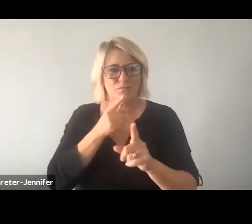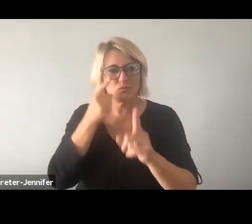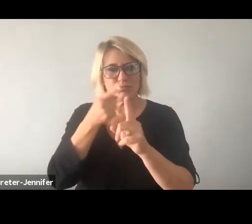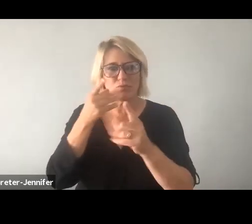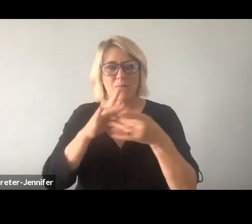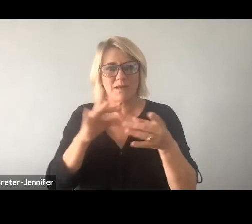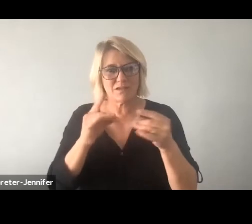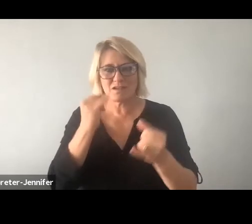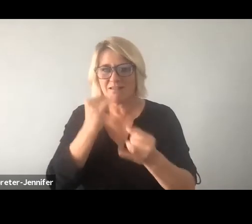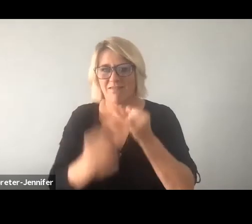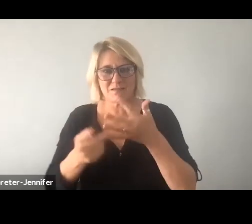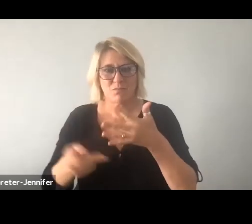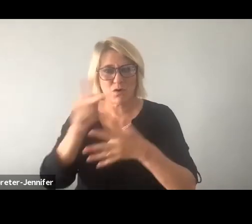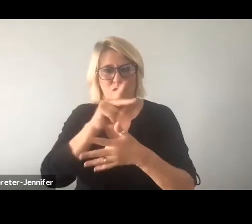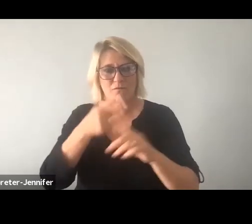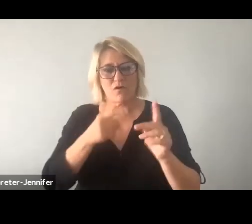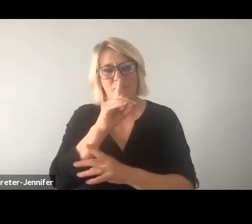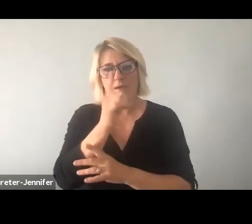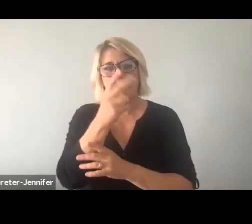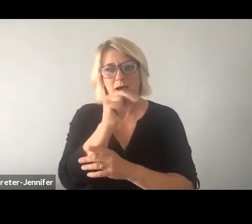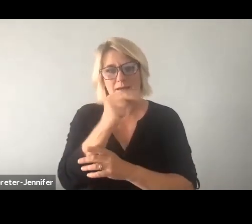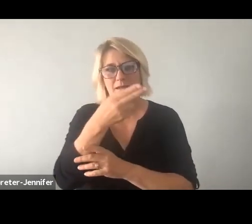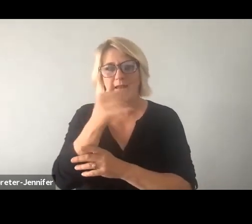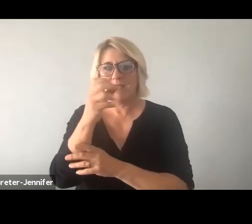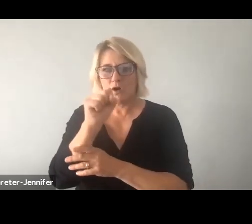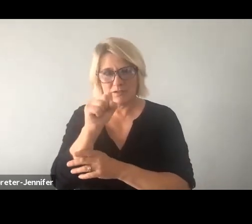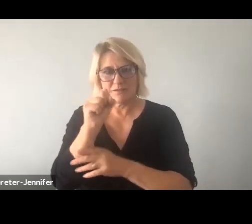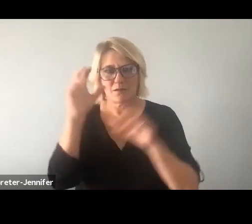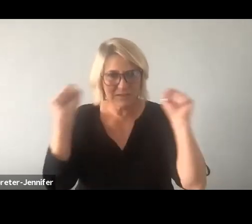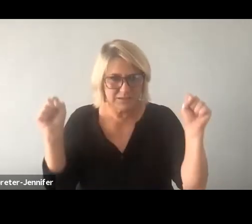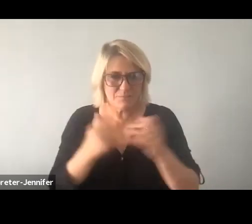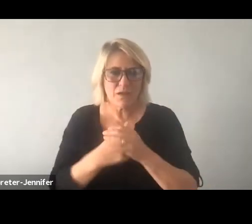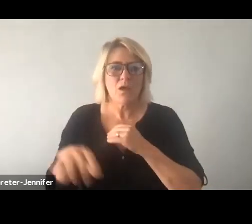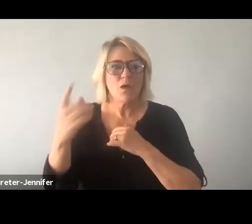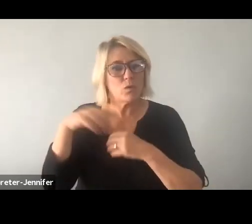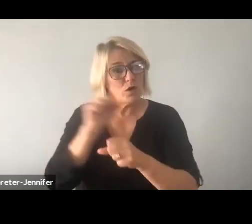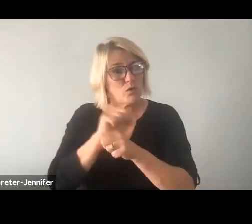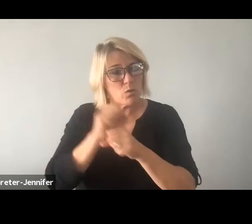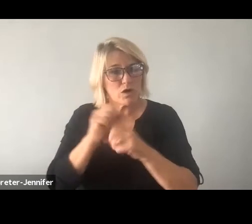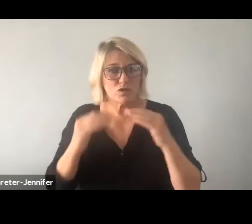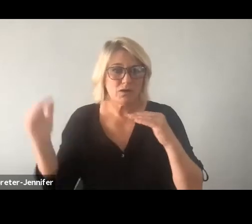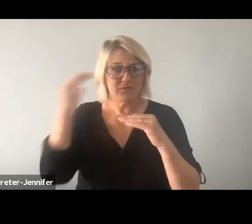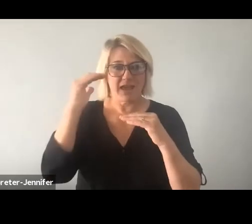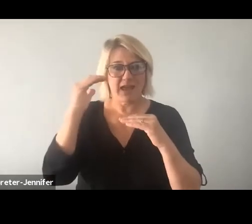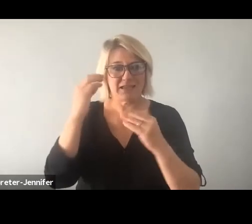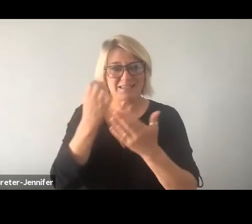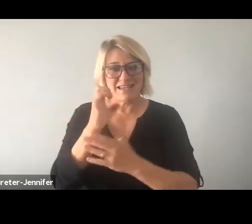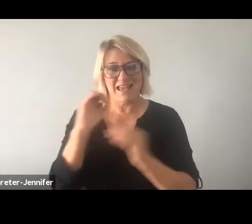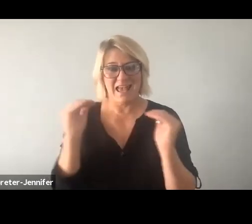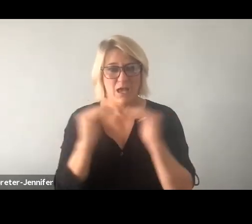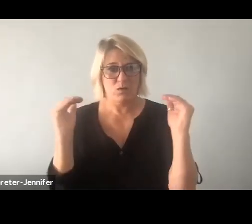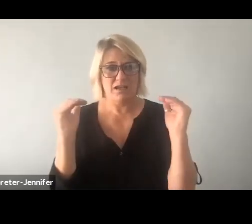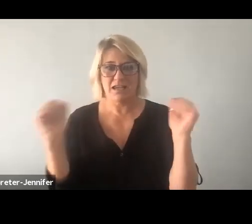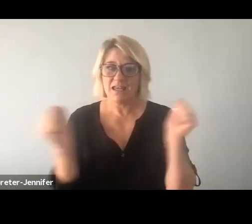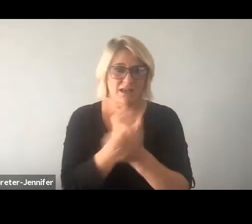last priority from the Biden-Harris administration. We are working to advance equity in every single